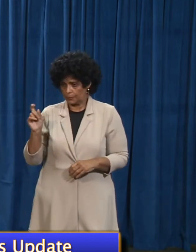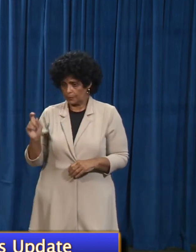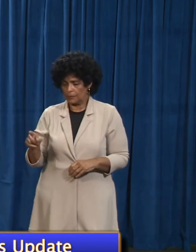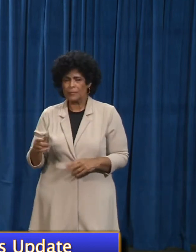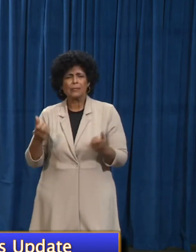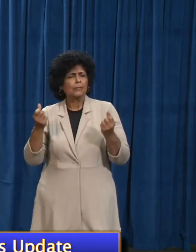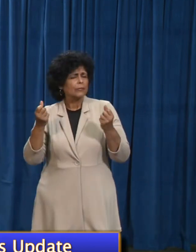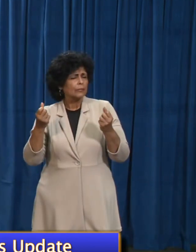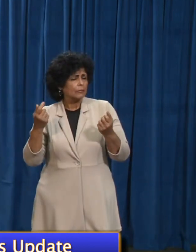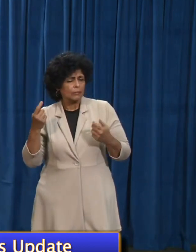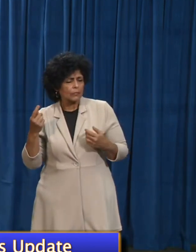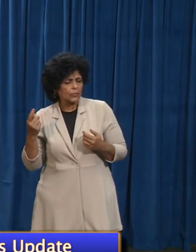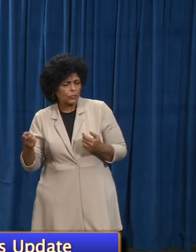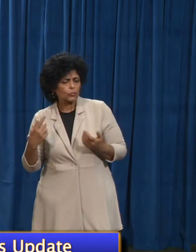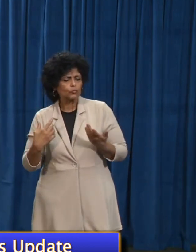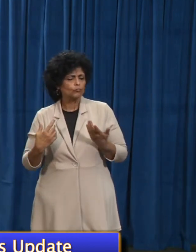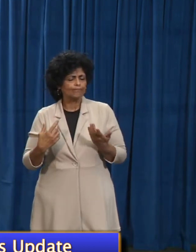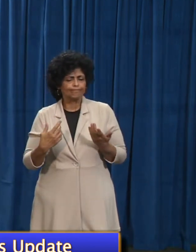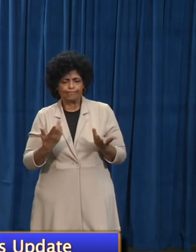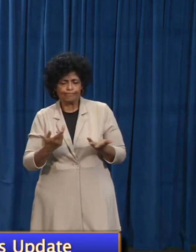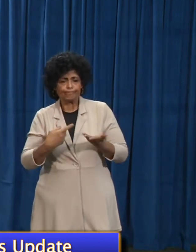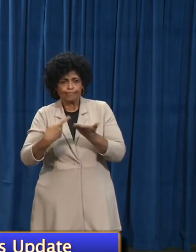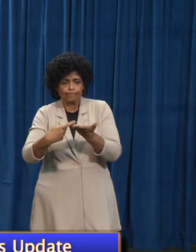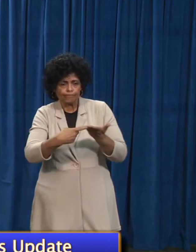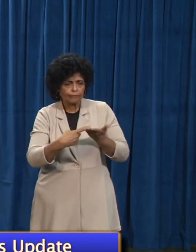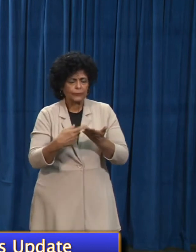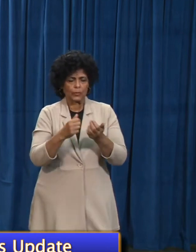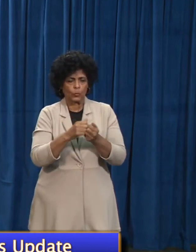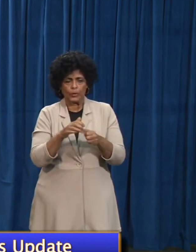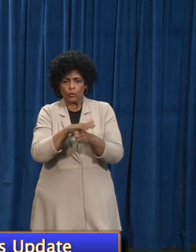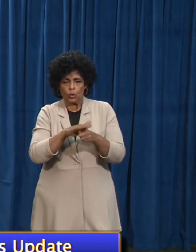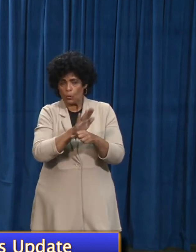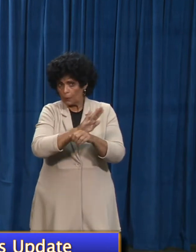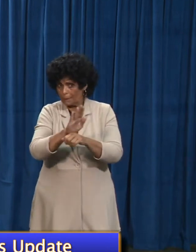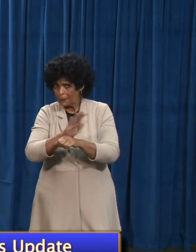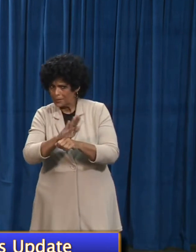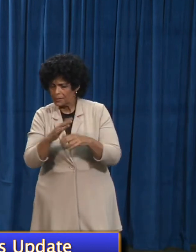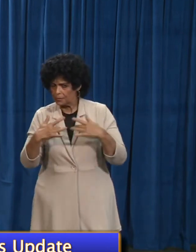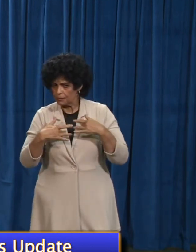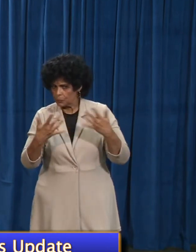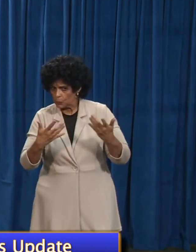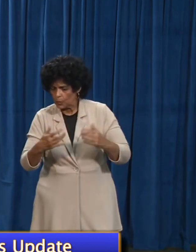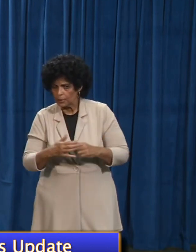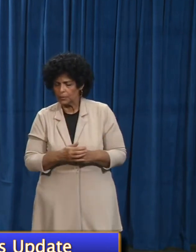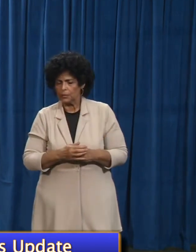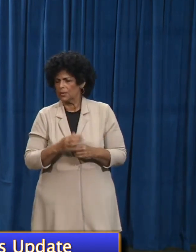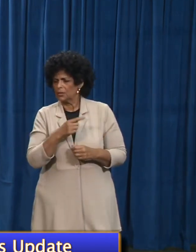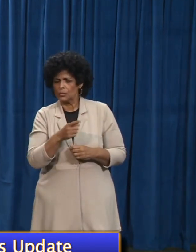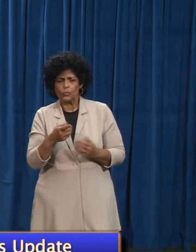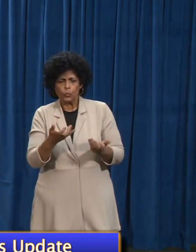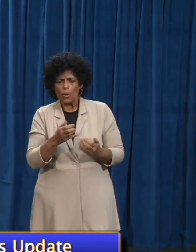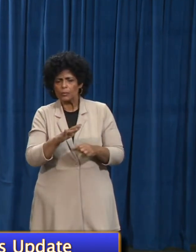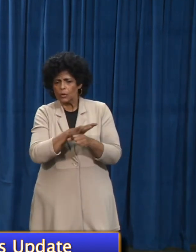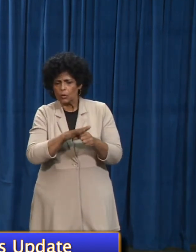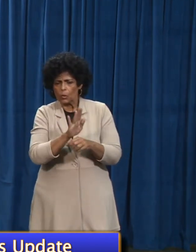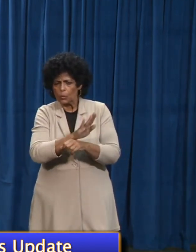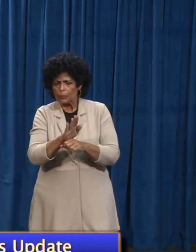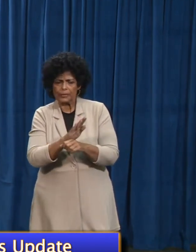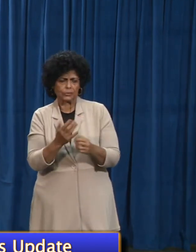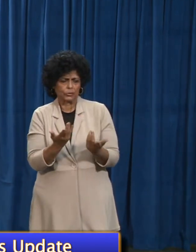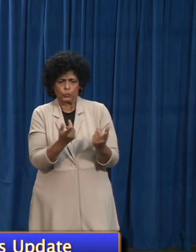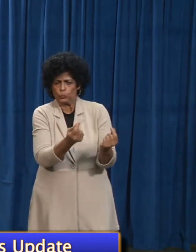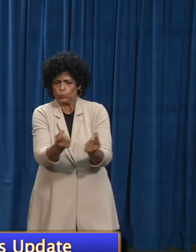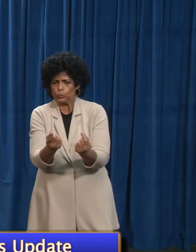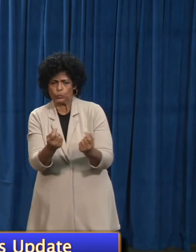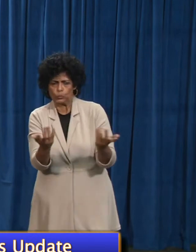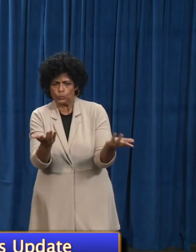have you had with local businesses tied to the latest spike? What are you looking for out of them during this time? You